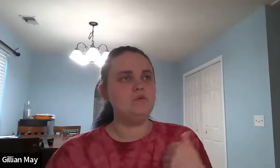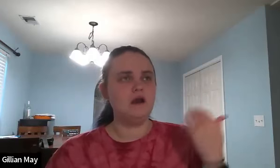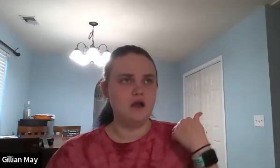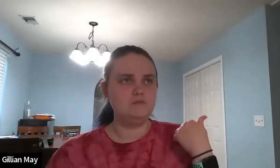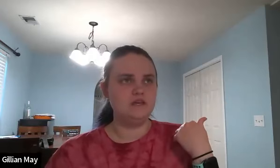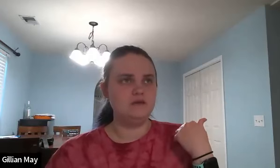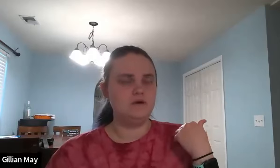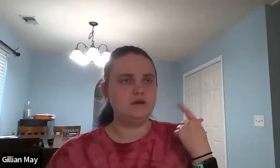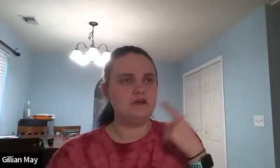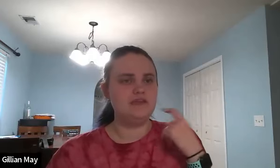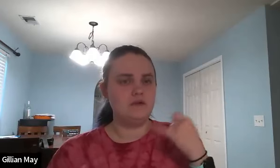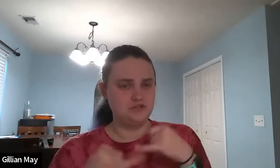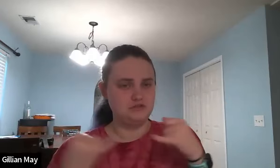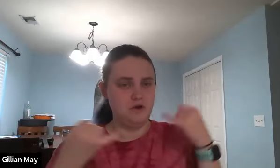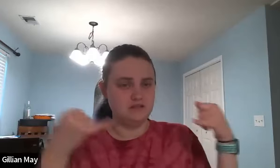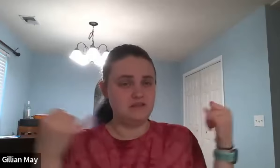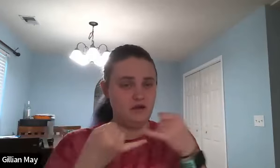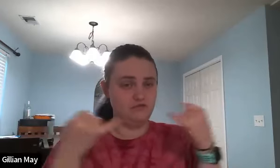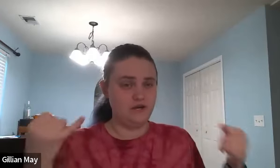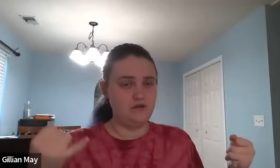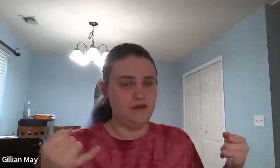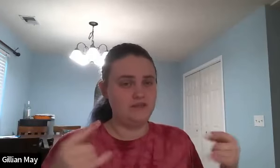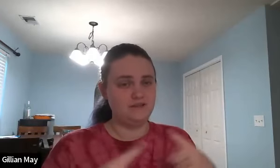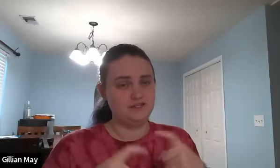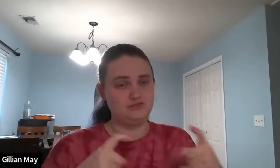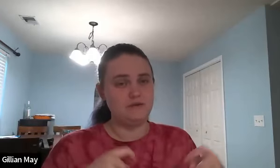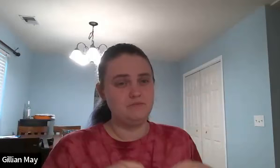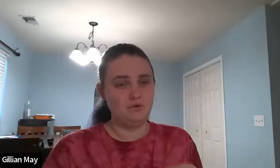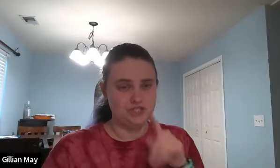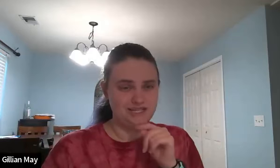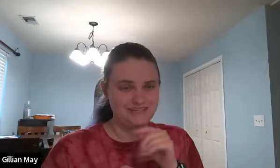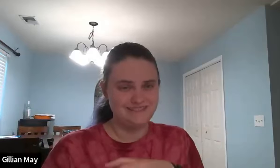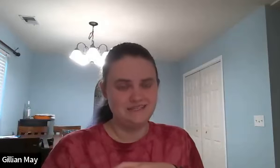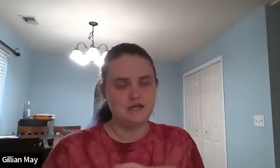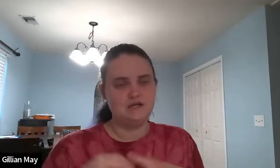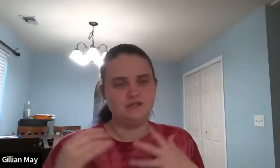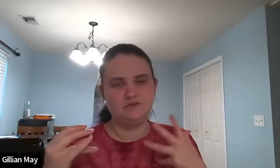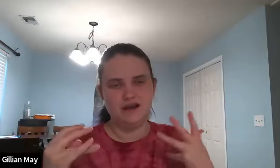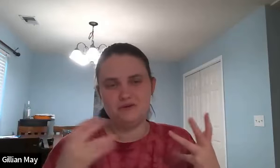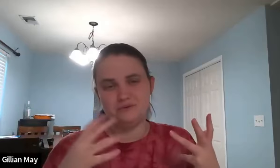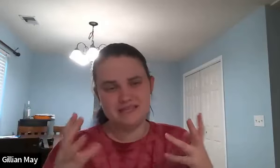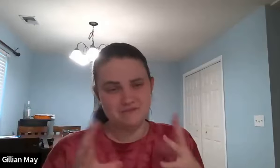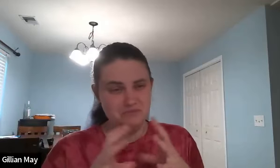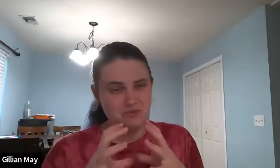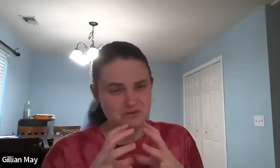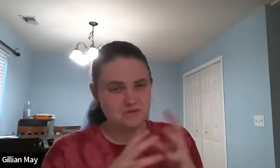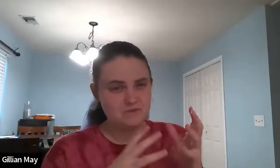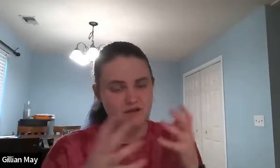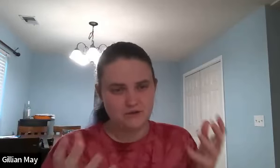when I'm thinking about, whenever I think about actual like pasta like Alfredo, I think of like shrimp or chicken. I don't always have meatballs with my